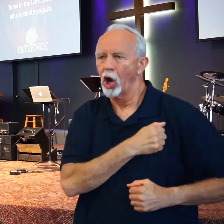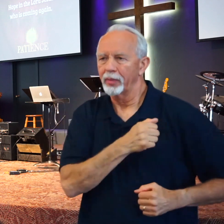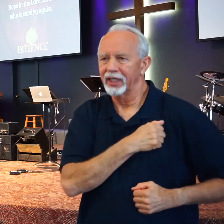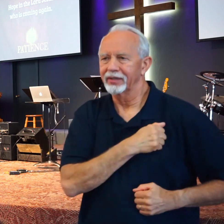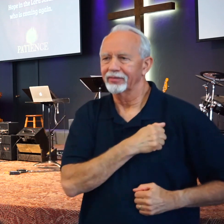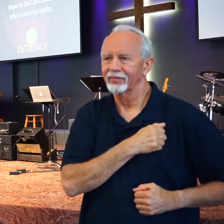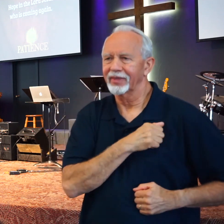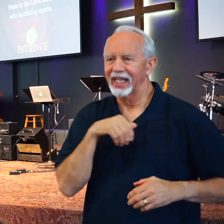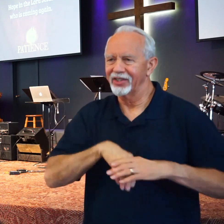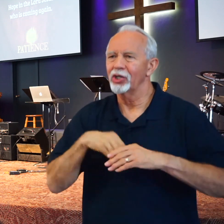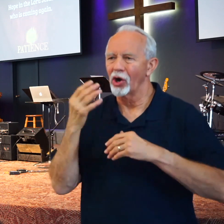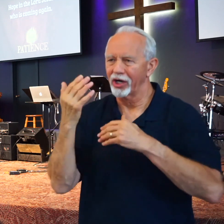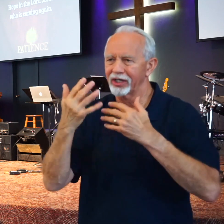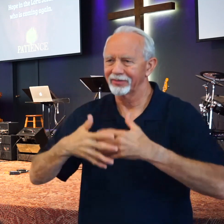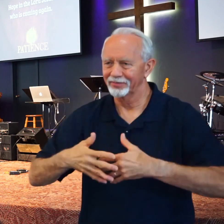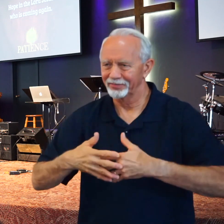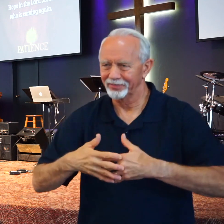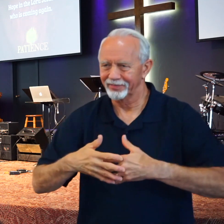Alex.